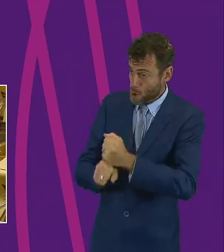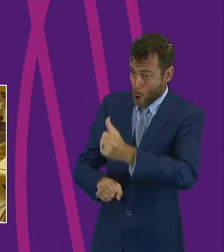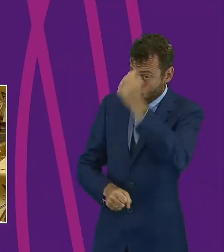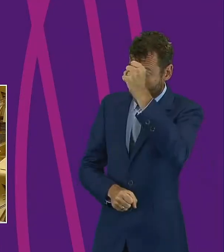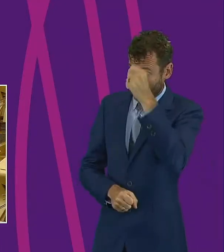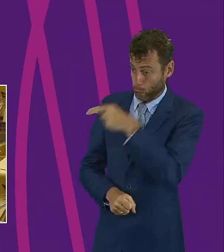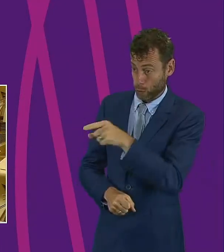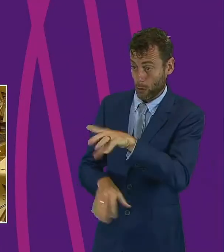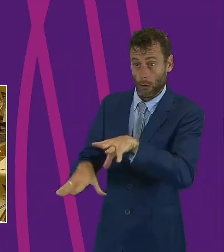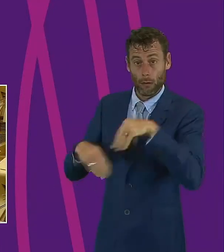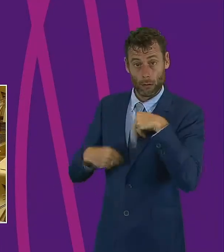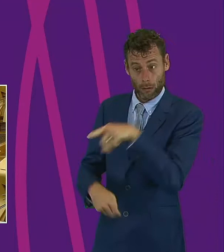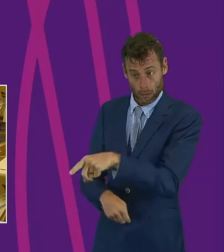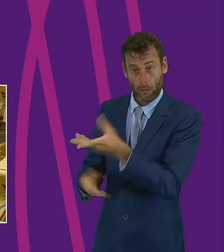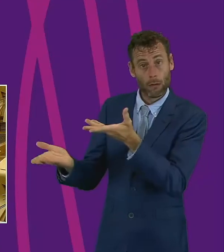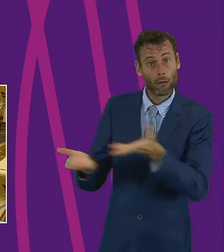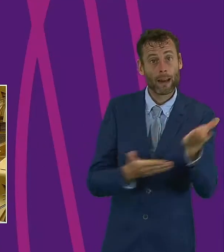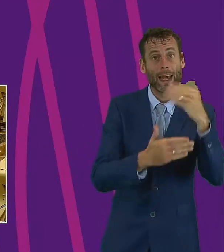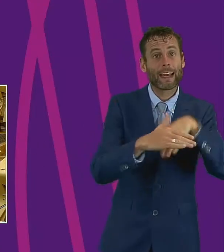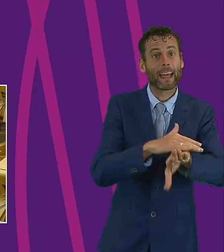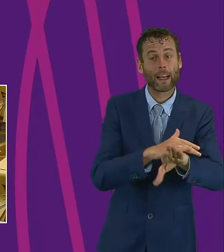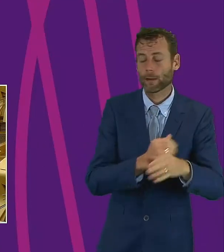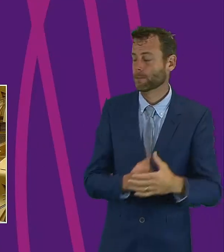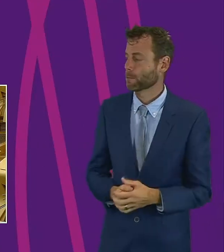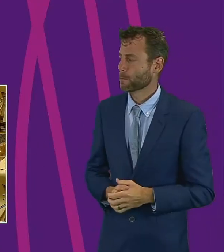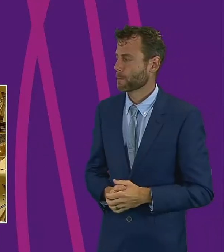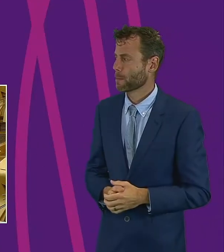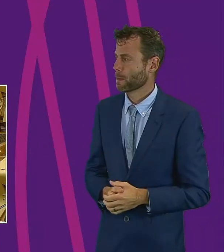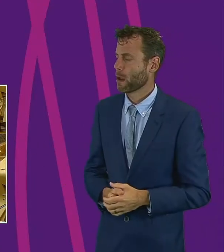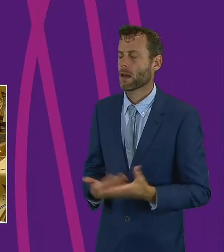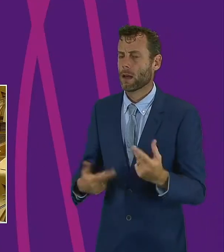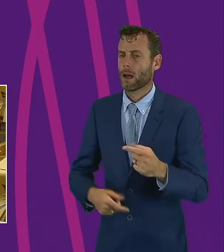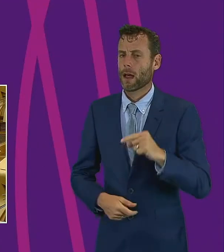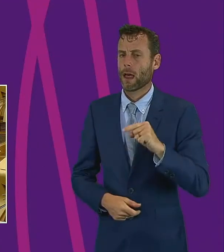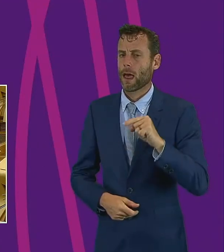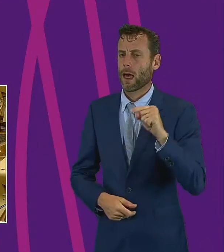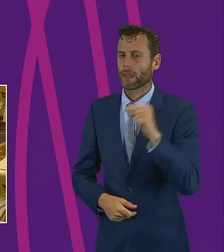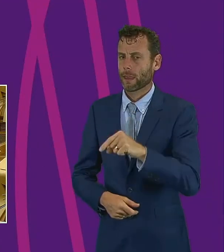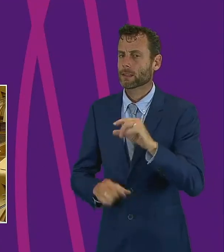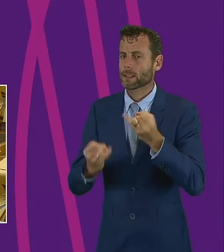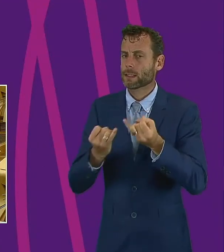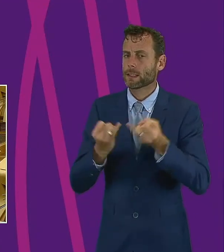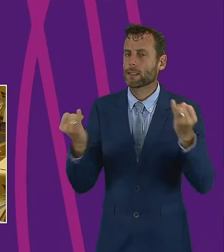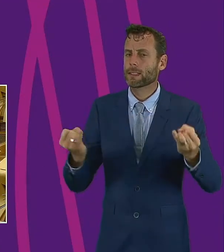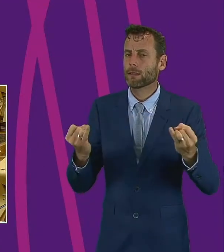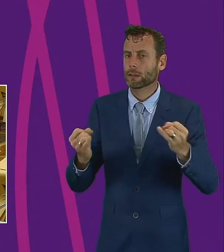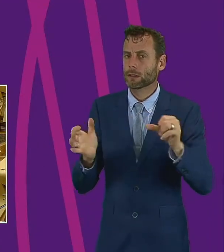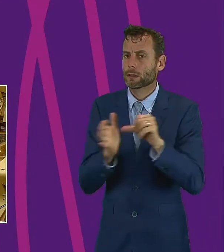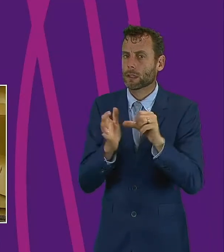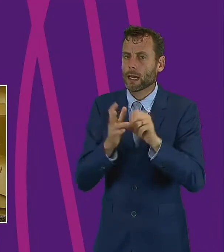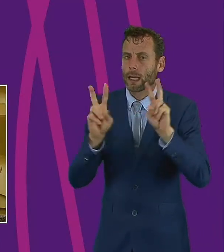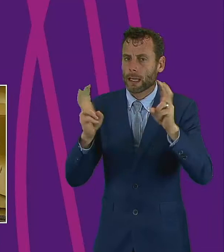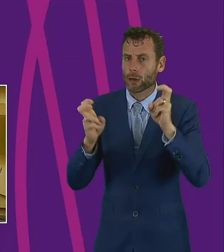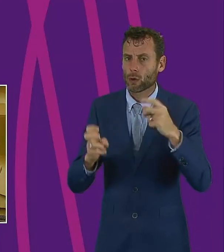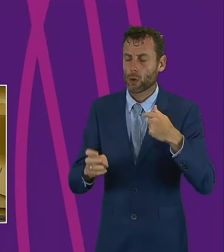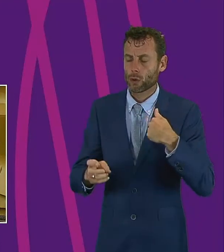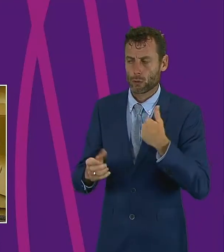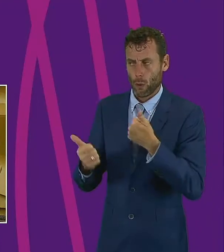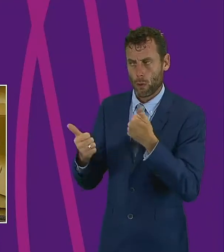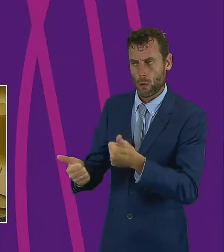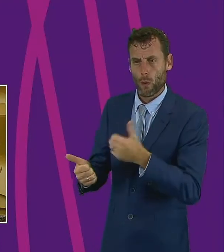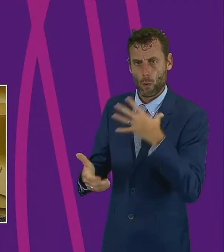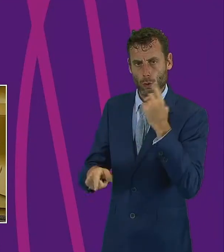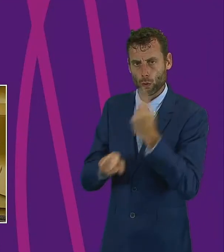This is a really serious issue, so I welcome the opportunity to address it. Scottish Government ministers do not know